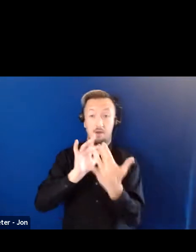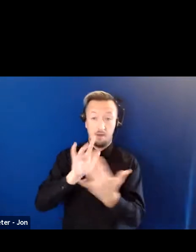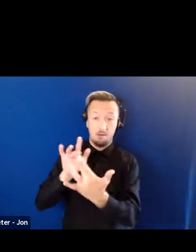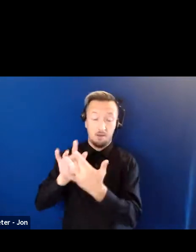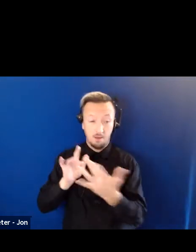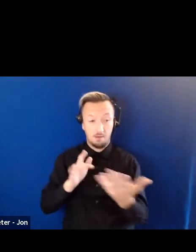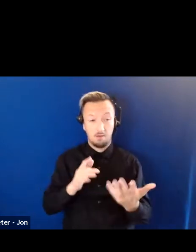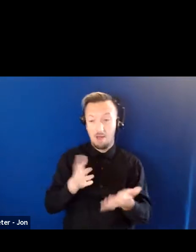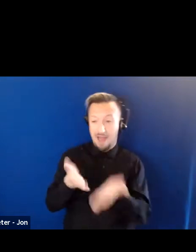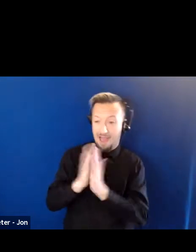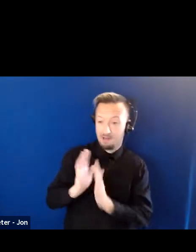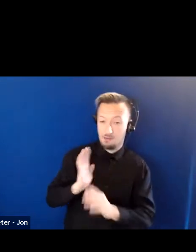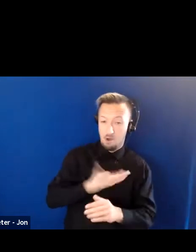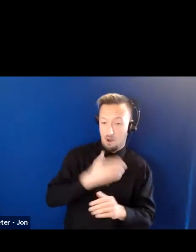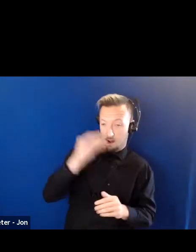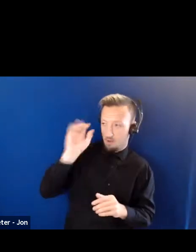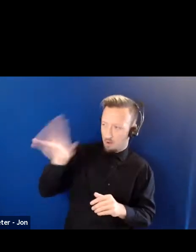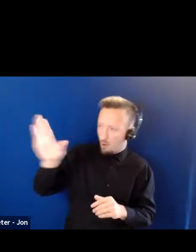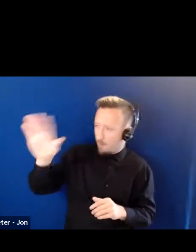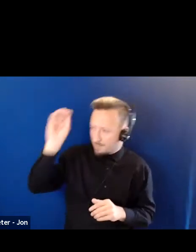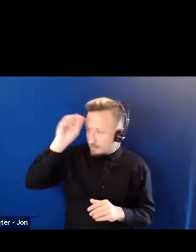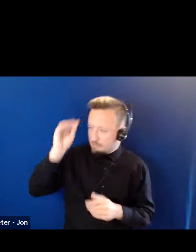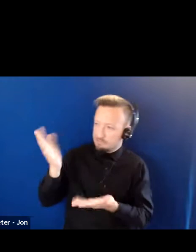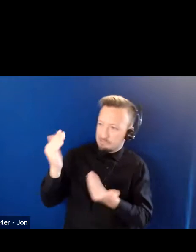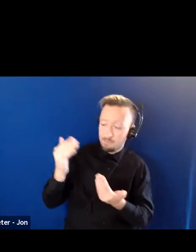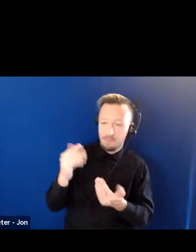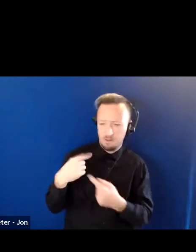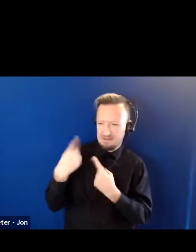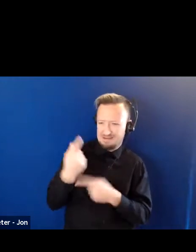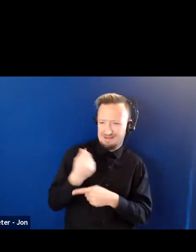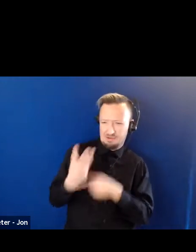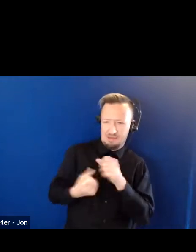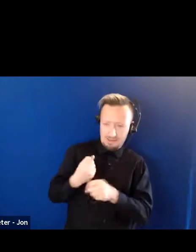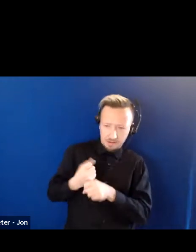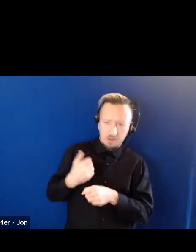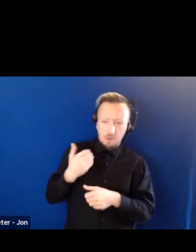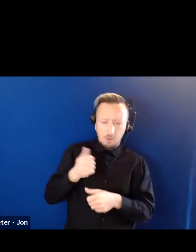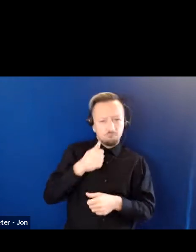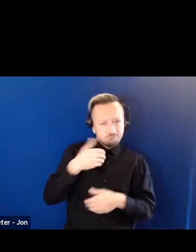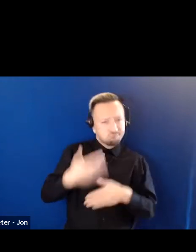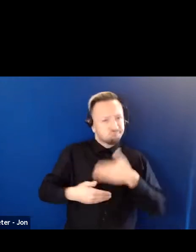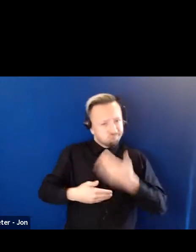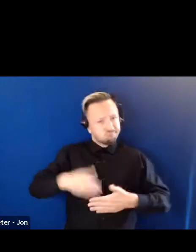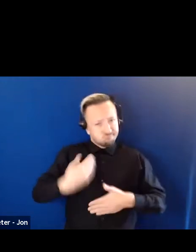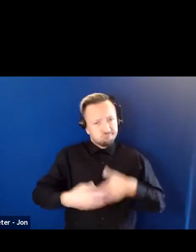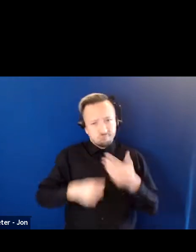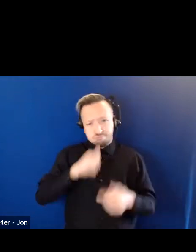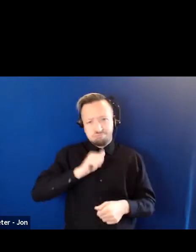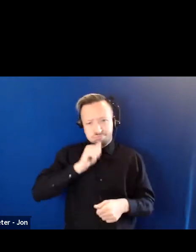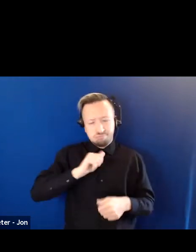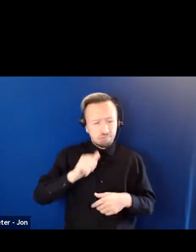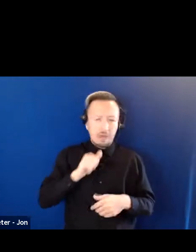so it's been a couple of years. It's been, again, a tedious process, but it has yet proven to be effective for